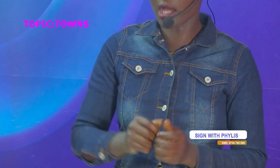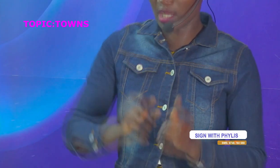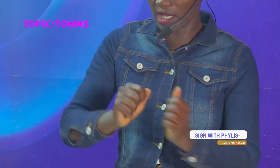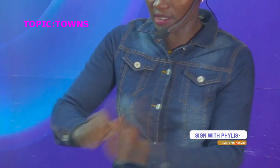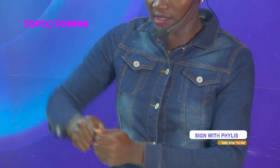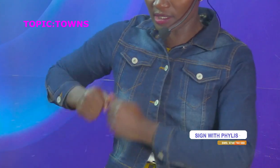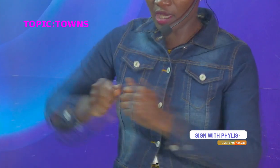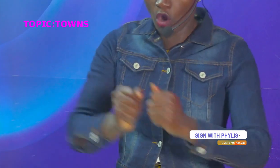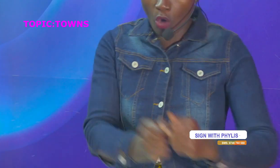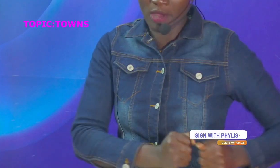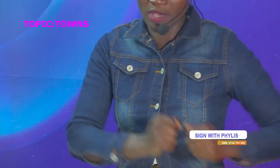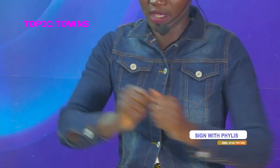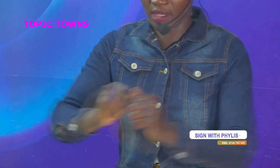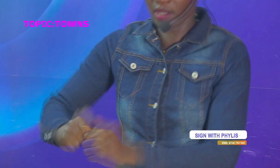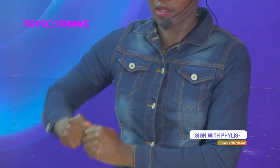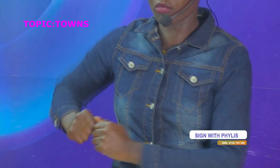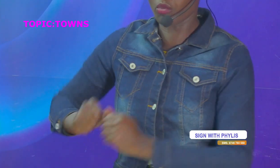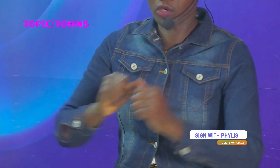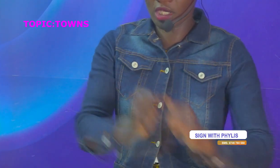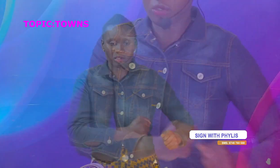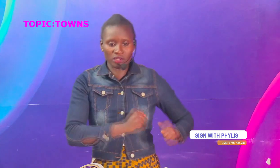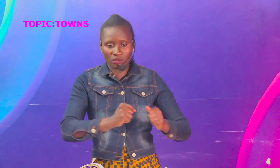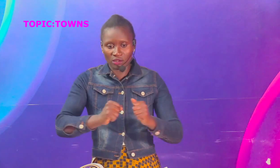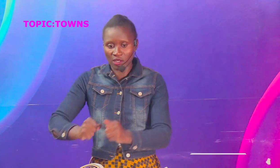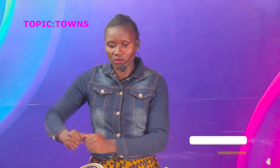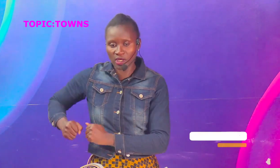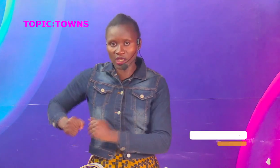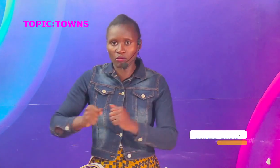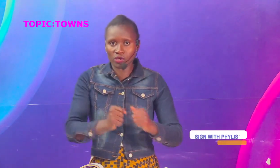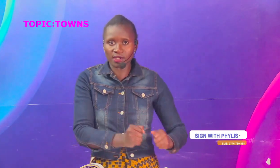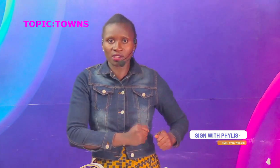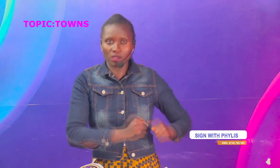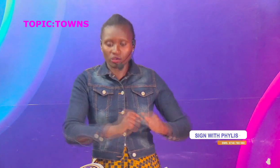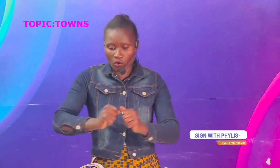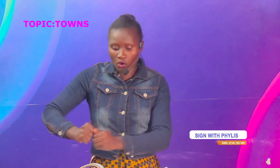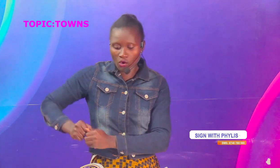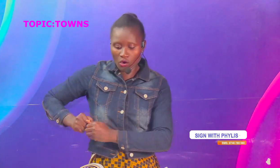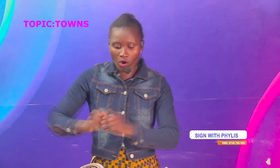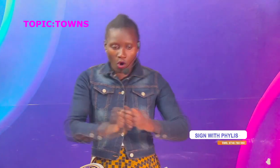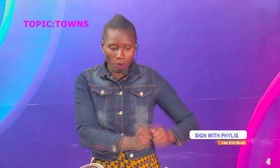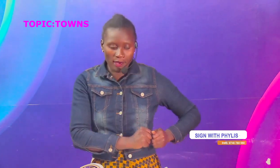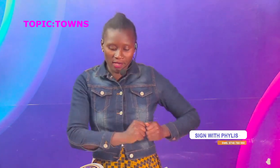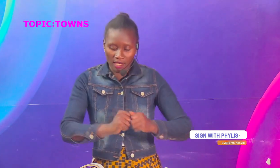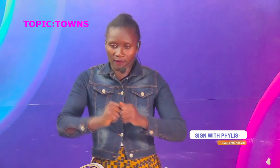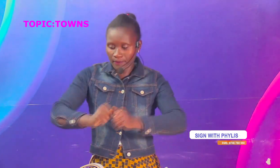this, Homa Bay. People there use ride boats. So Homa Bay, like